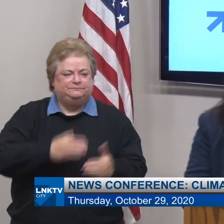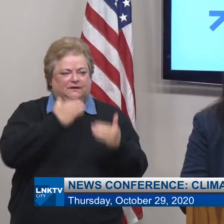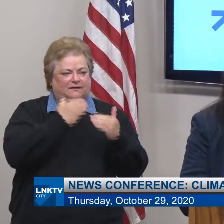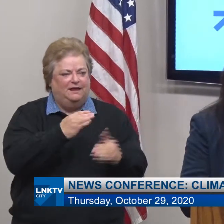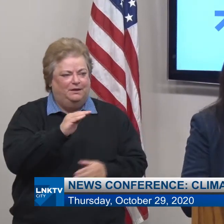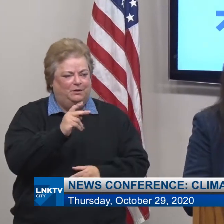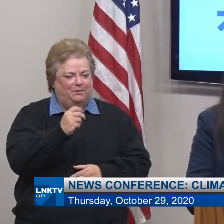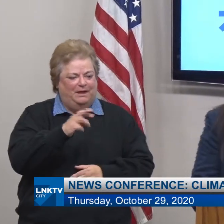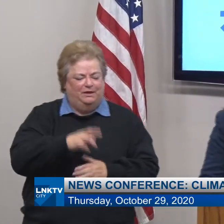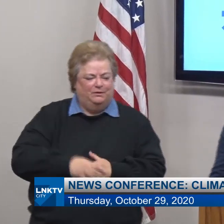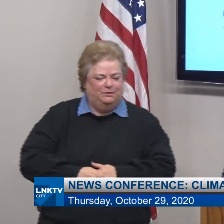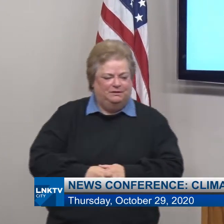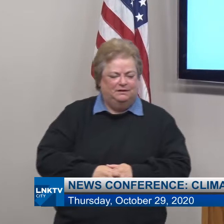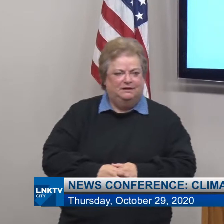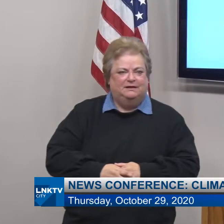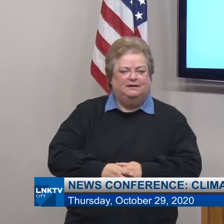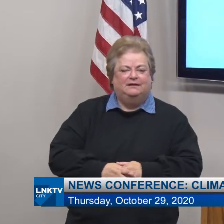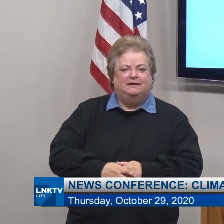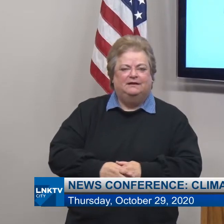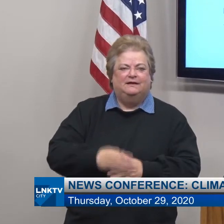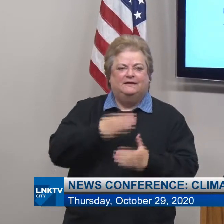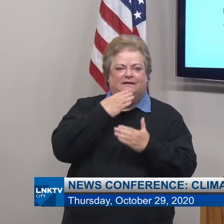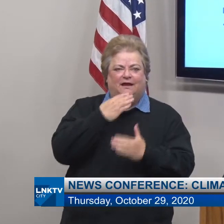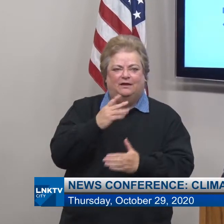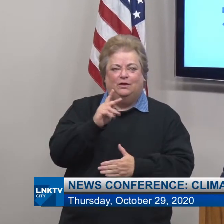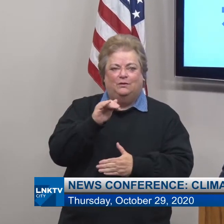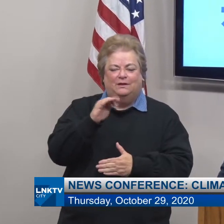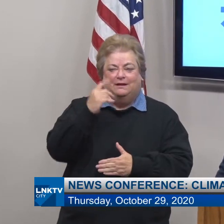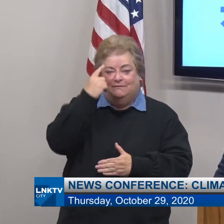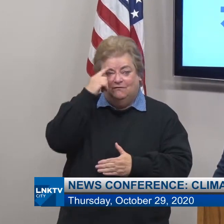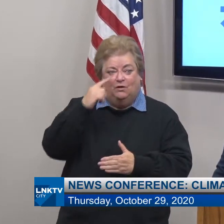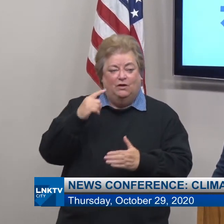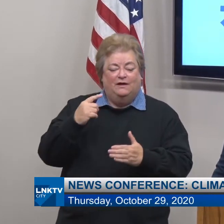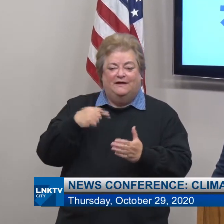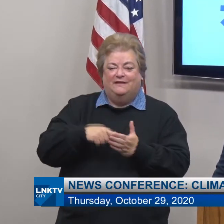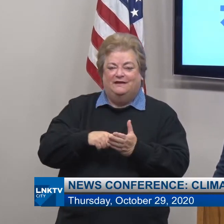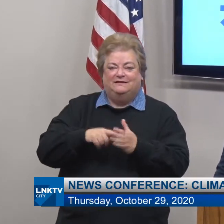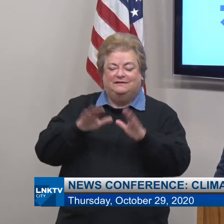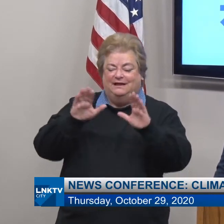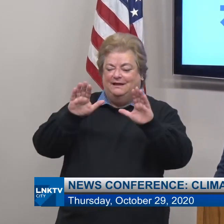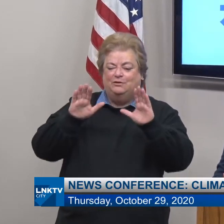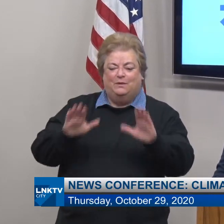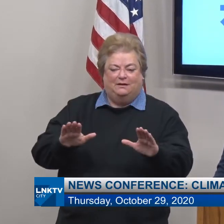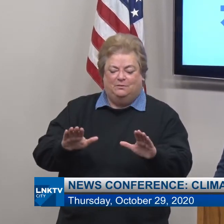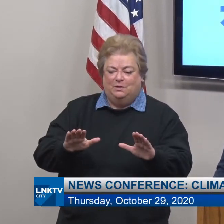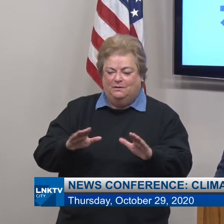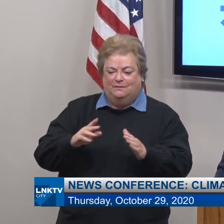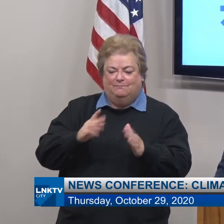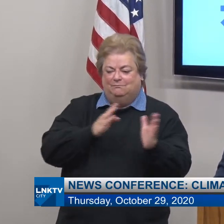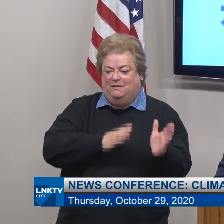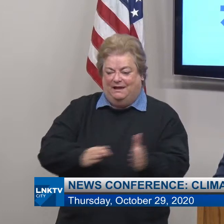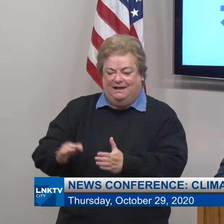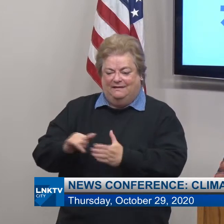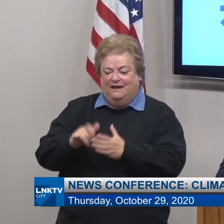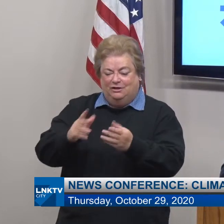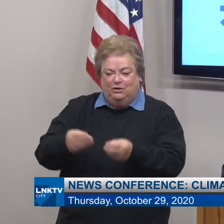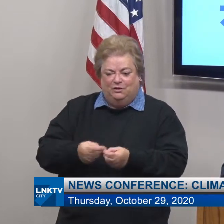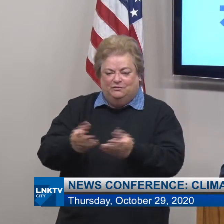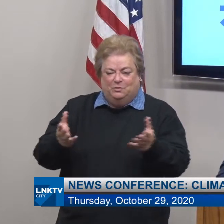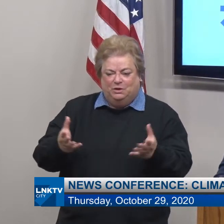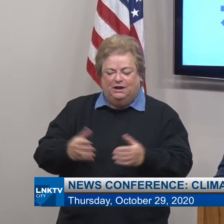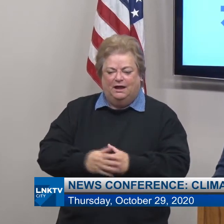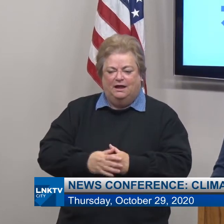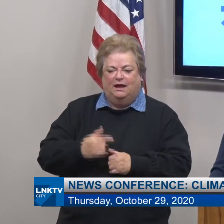Thank you, Mayor. Thank you so much, Kim, for this incredible work product that you've put out, you and Veritas. I want